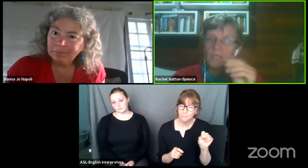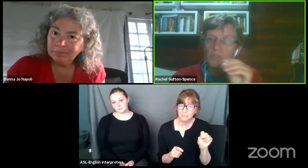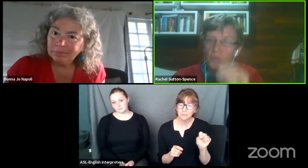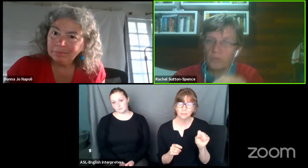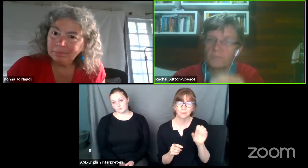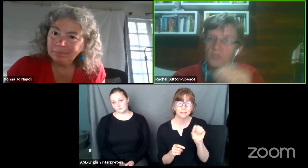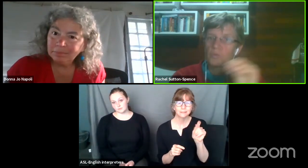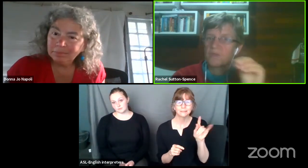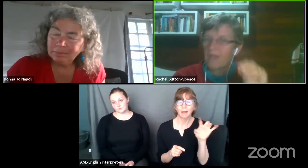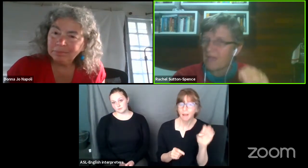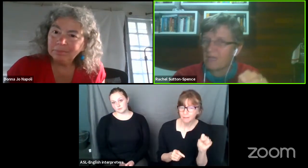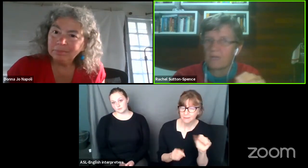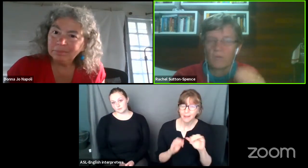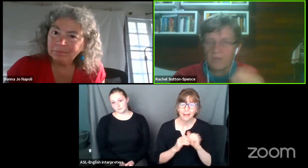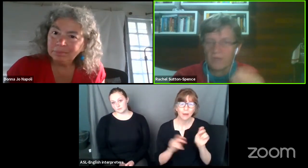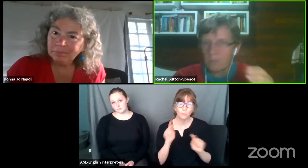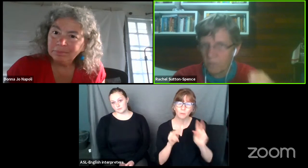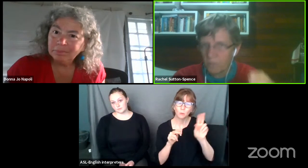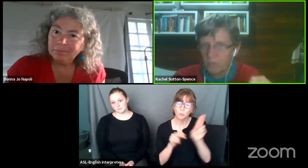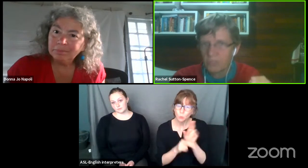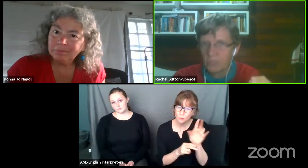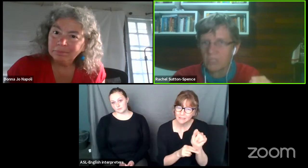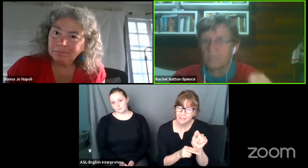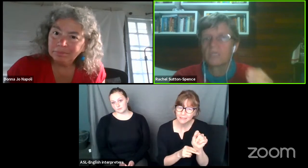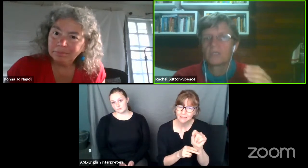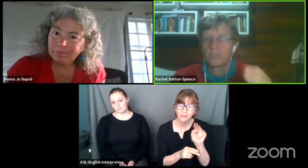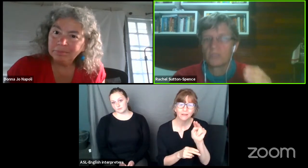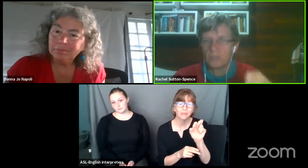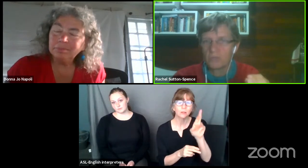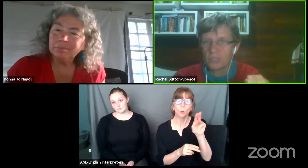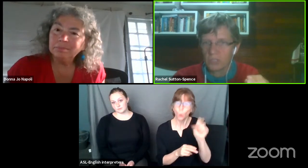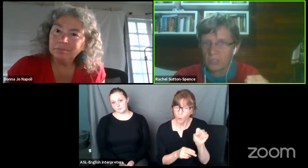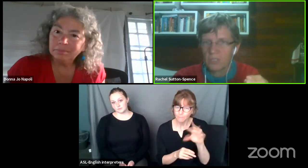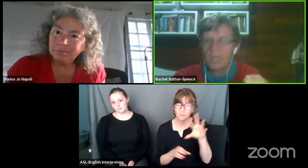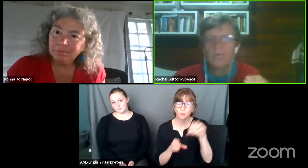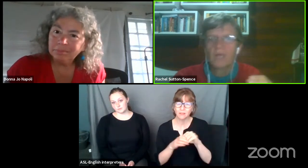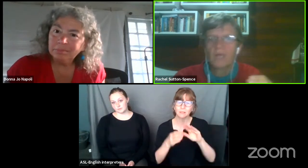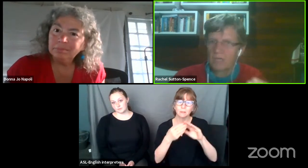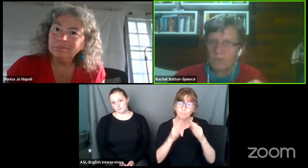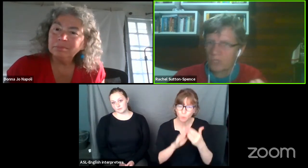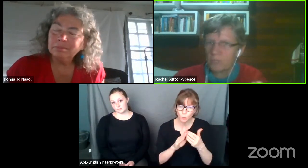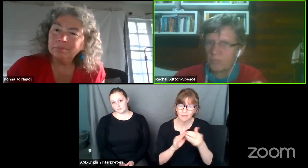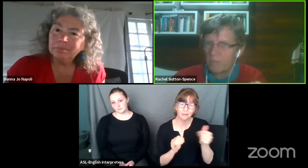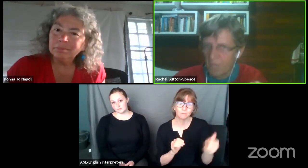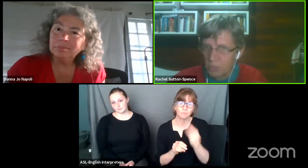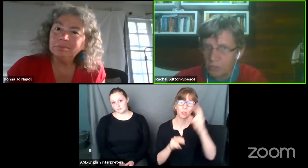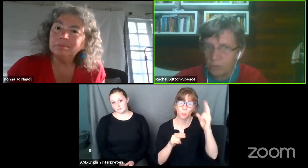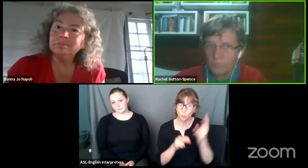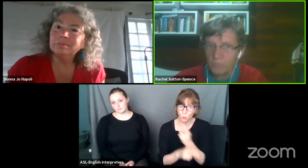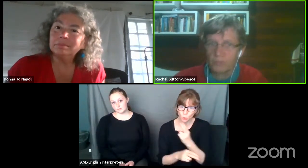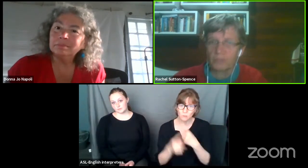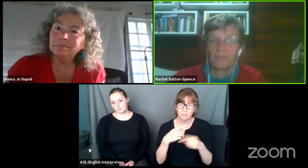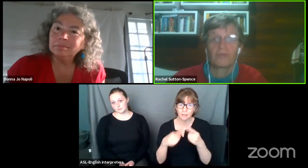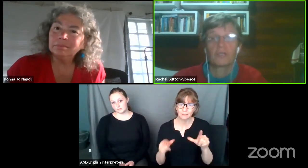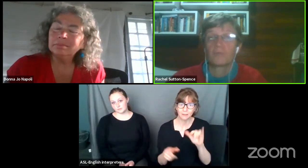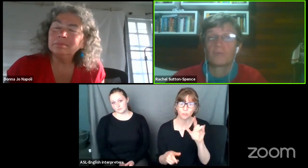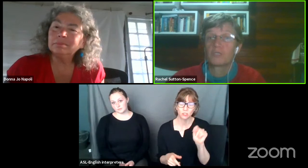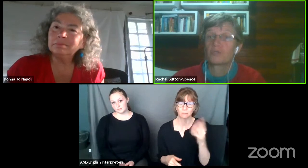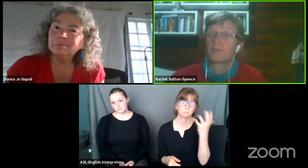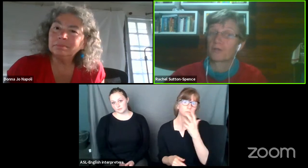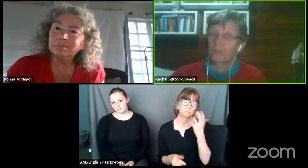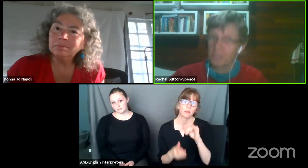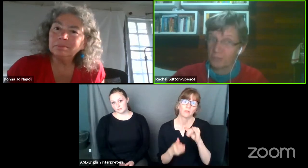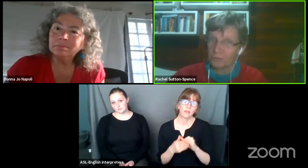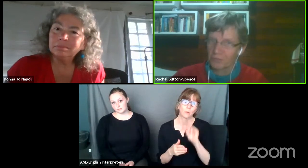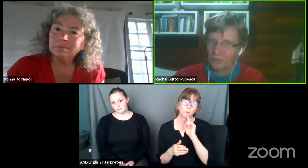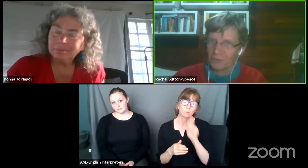language and the norms within any community that uses it, that I would say that was going to be a major contribution if we're going to be